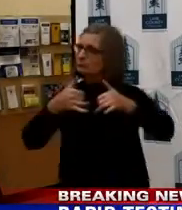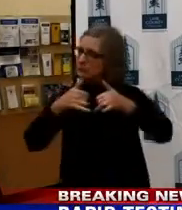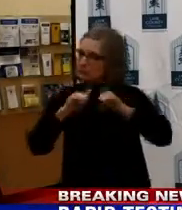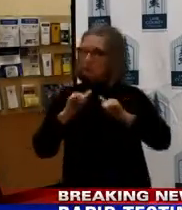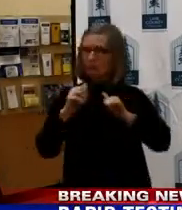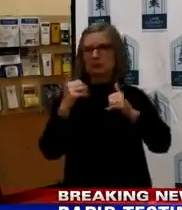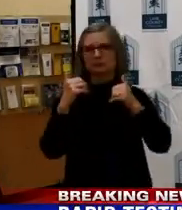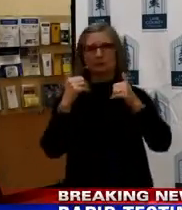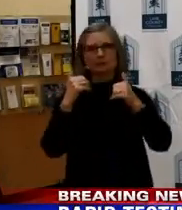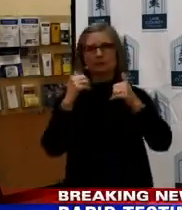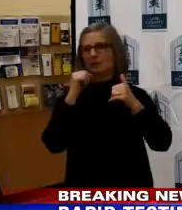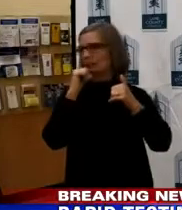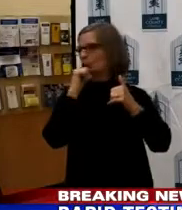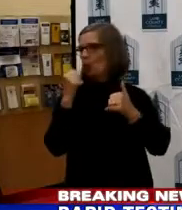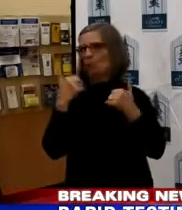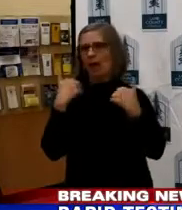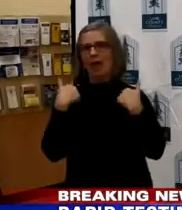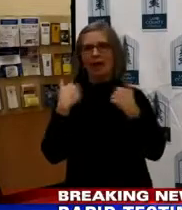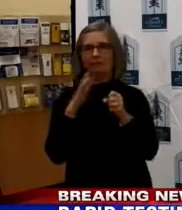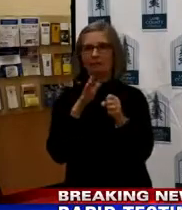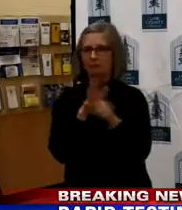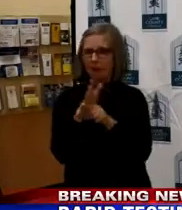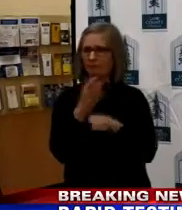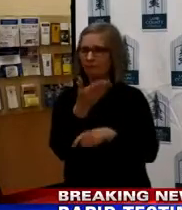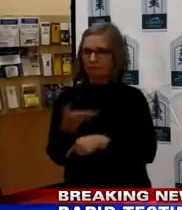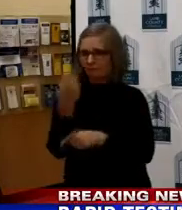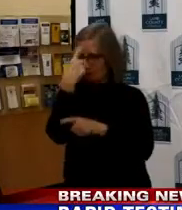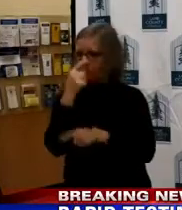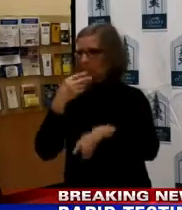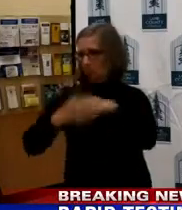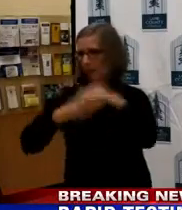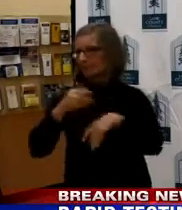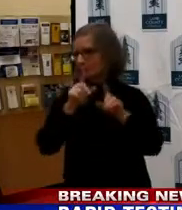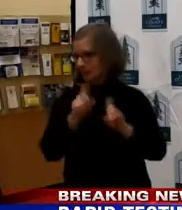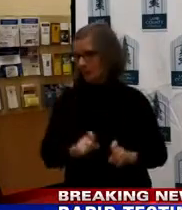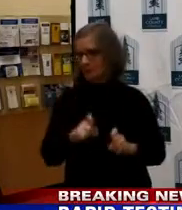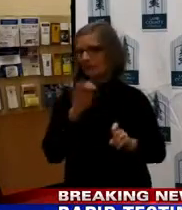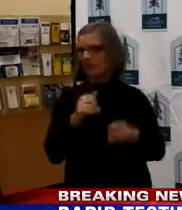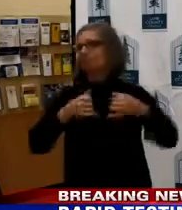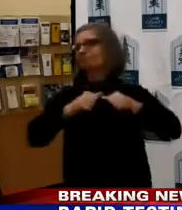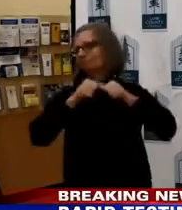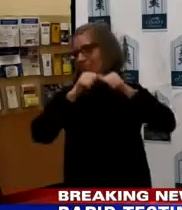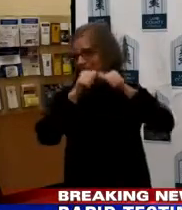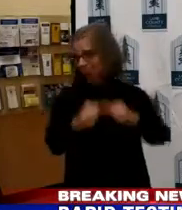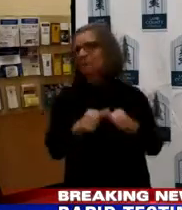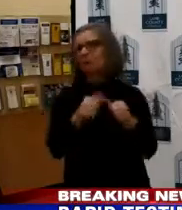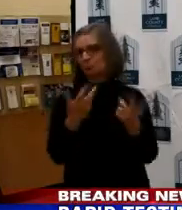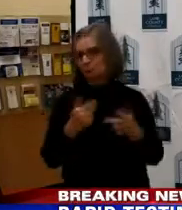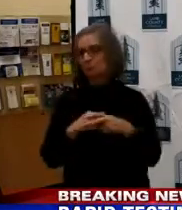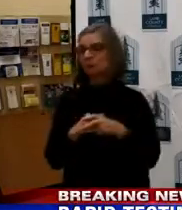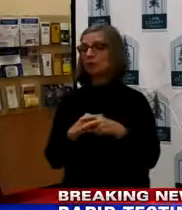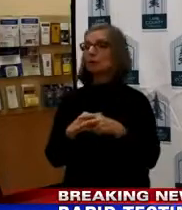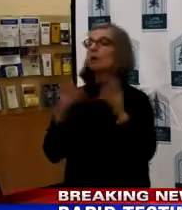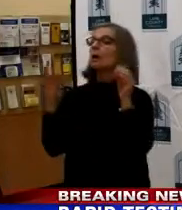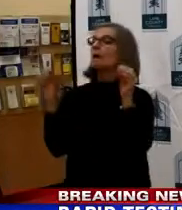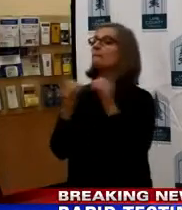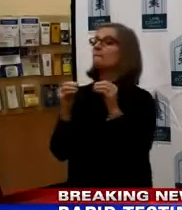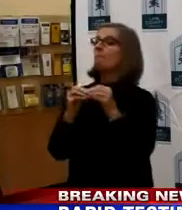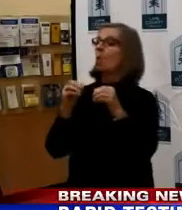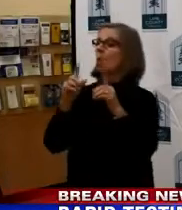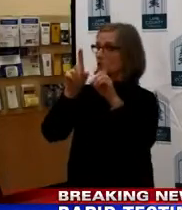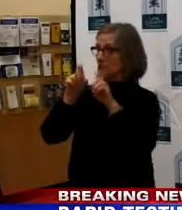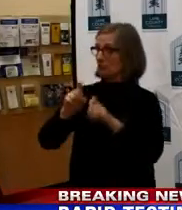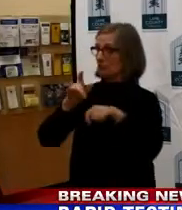necessary to process the test. That hasn't gone away. That is still very much a real problem. More testing availability should be